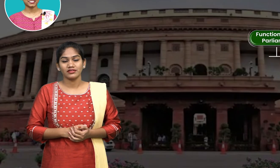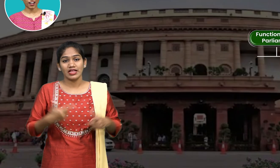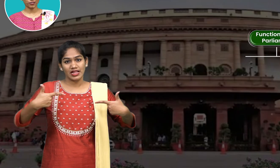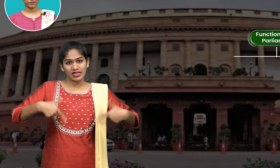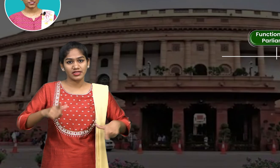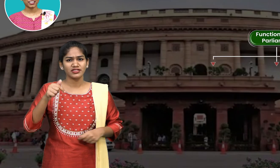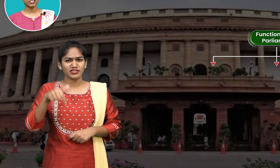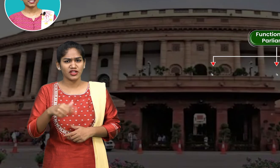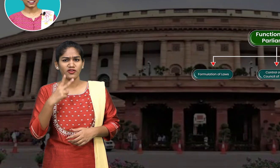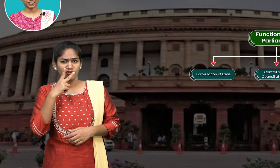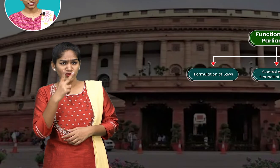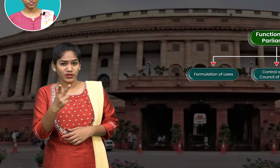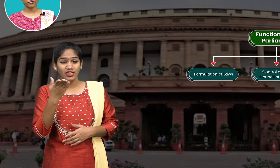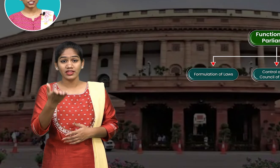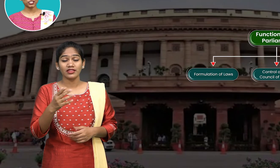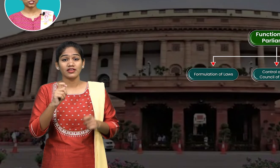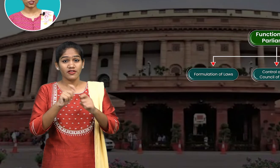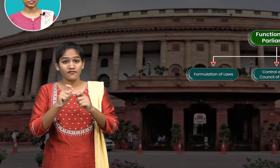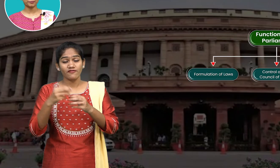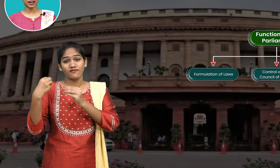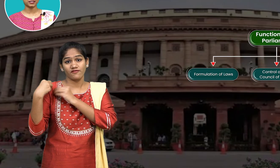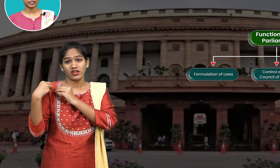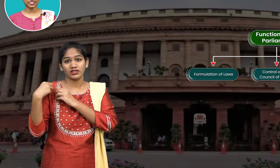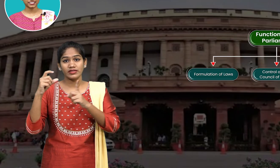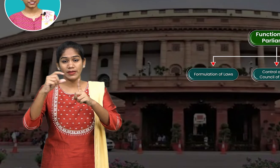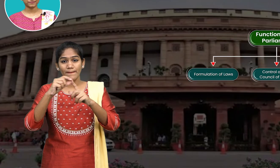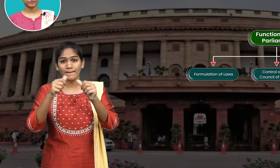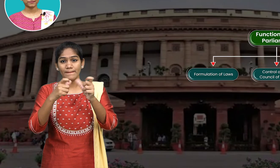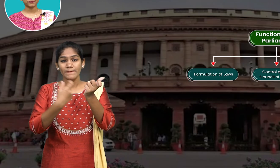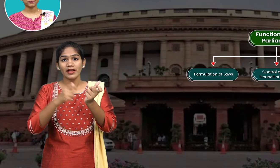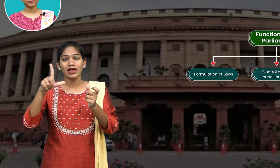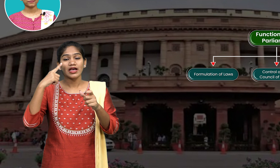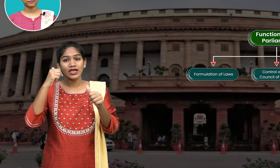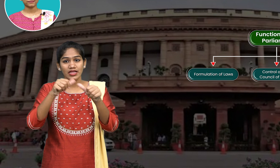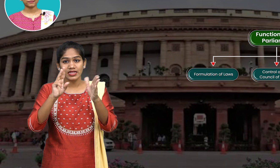Let us now look at the functions of the Parliament.